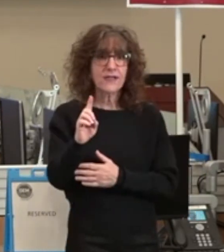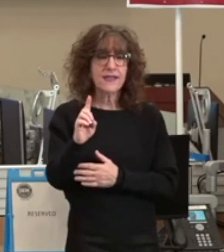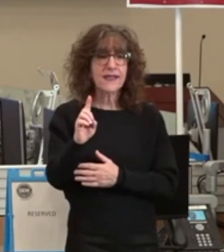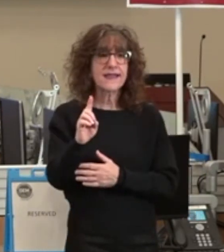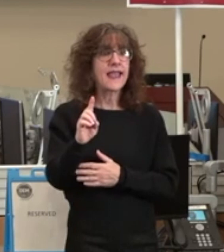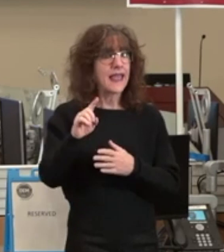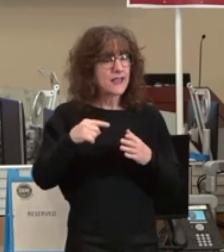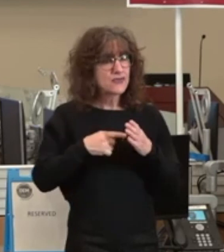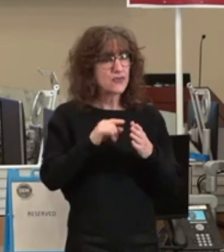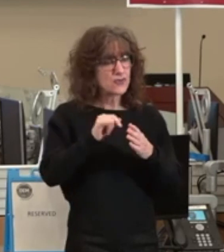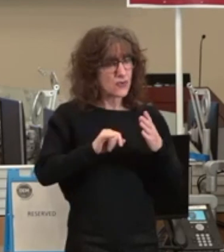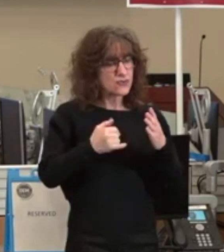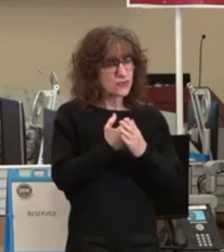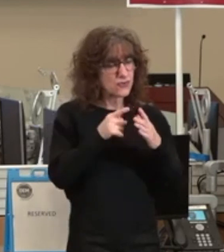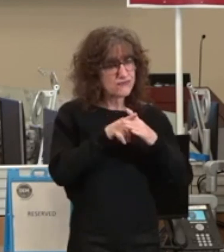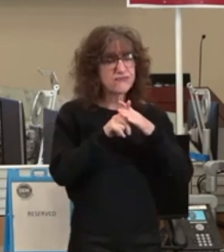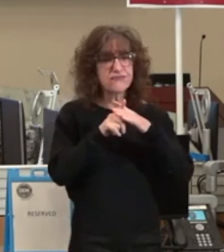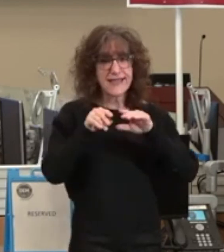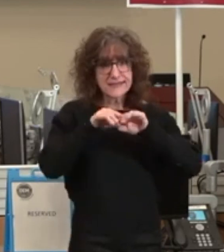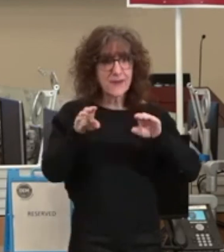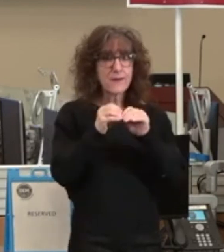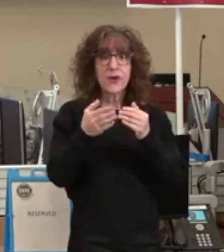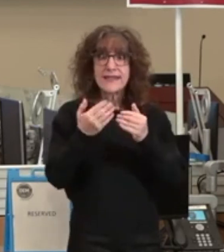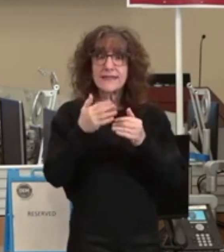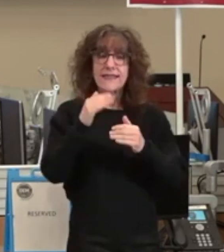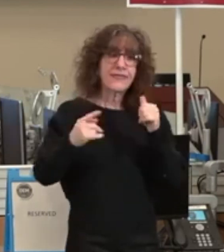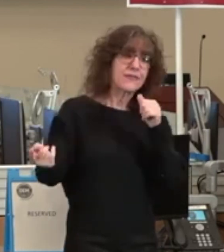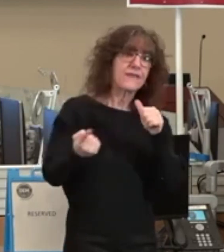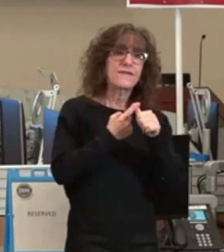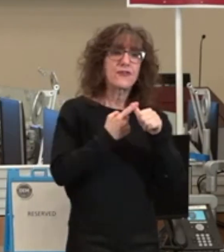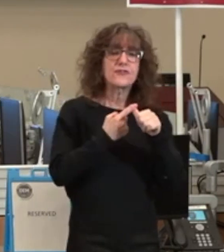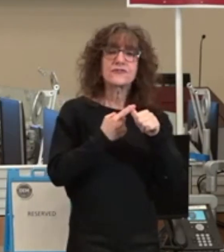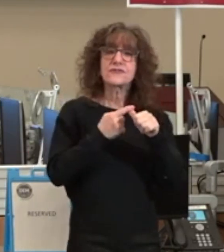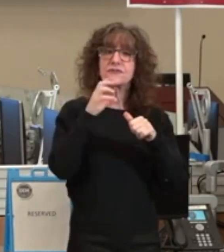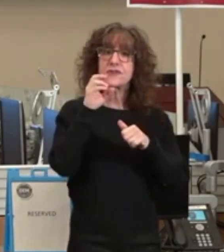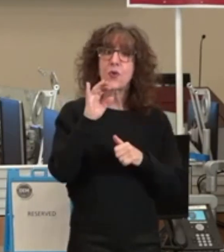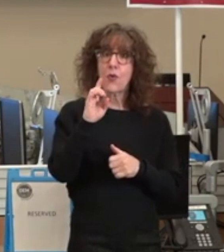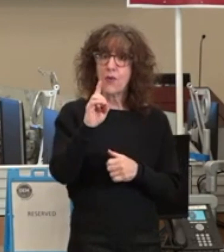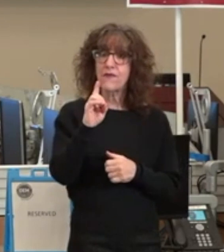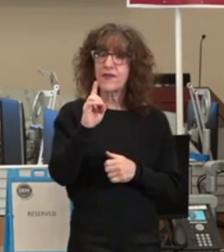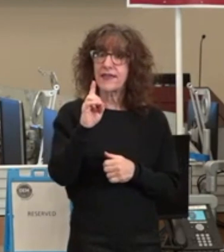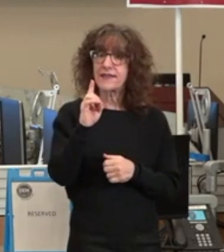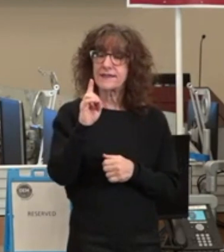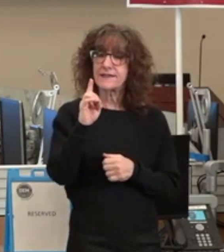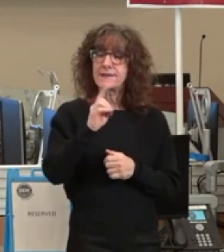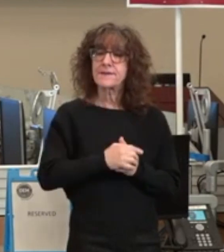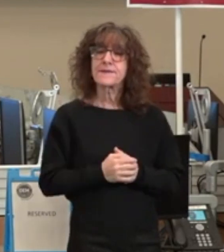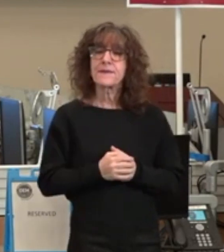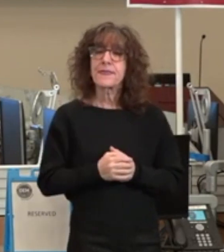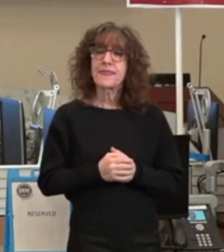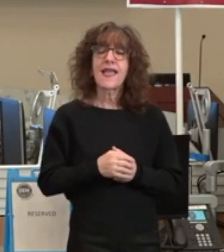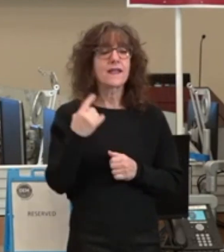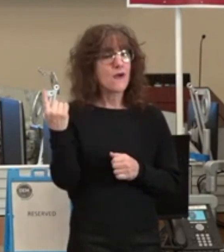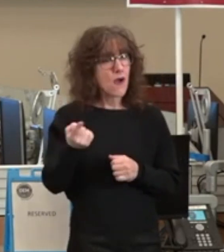variants can spread more easily from person to person than the original version of the virus. And